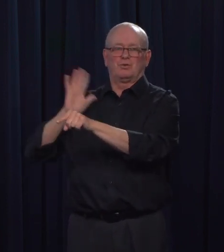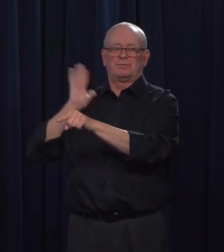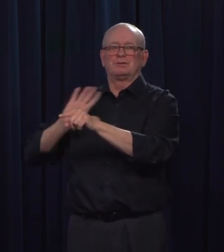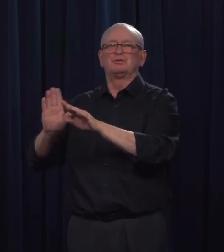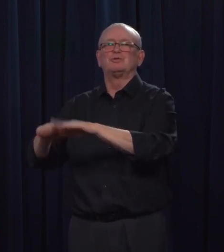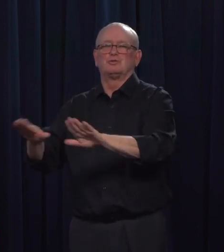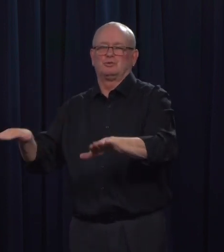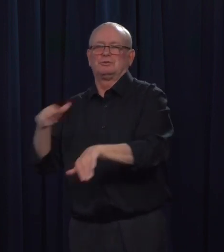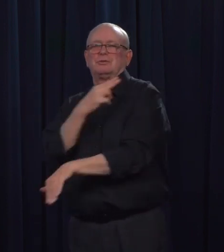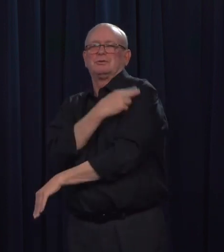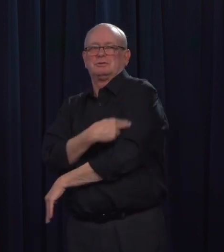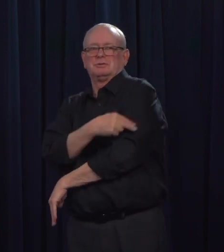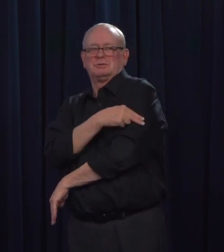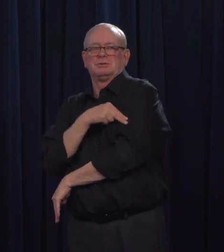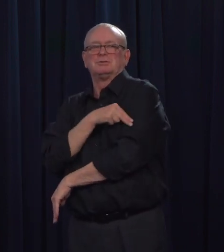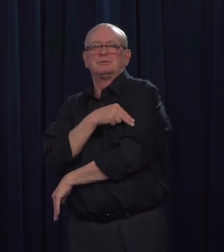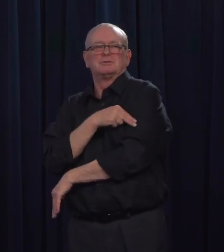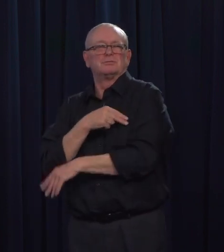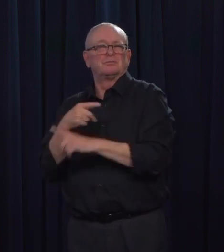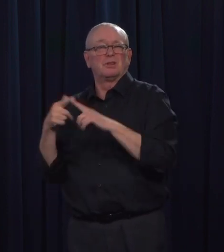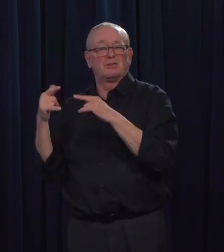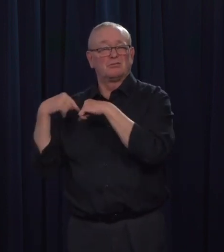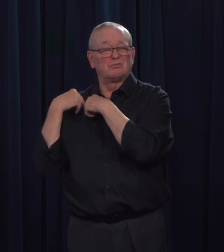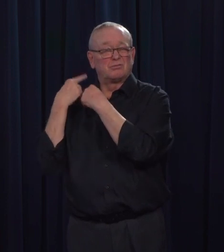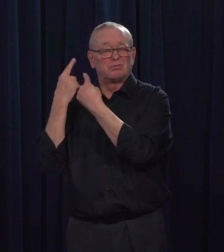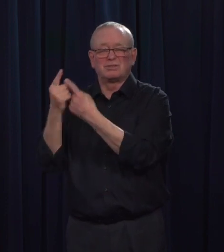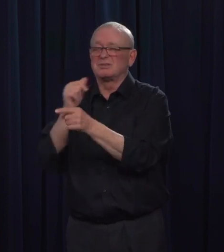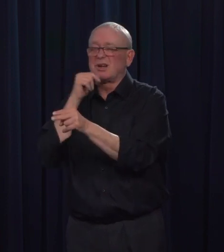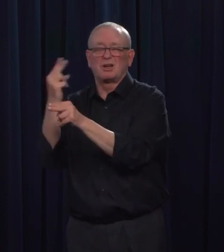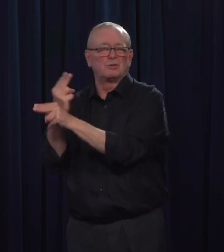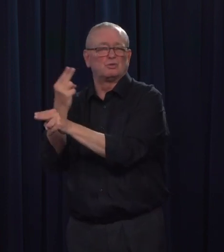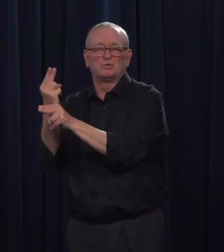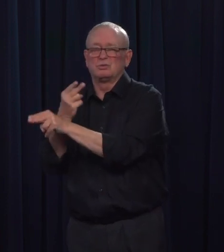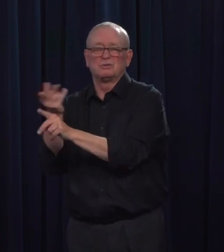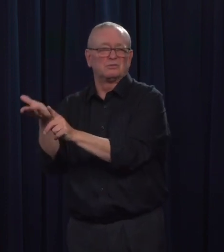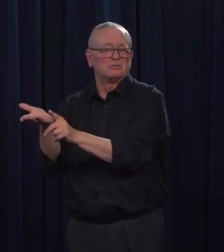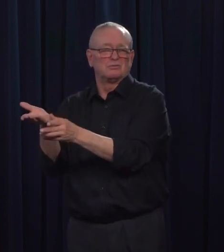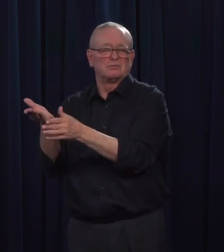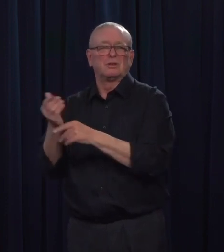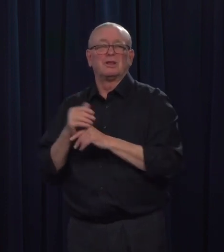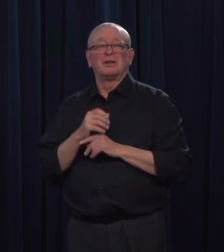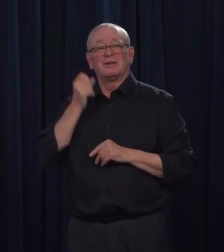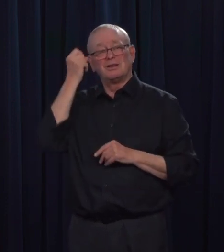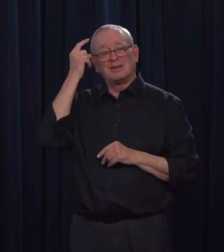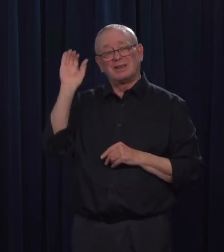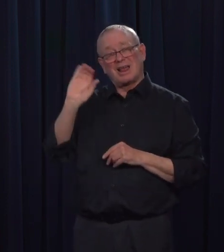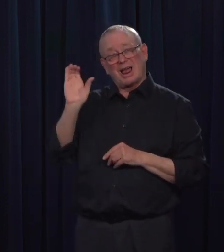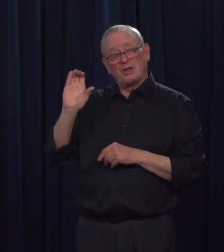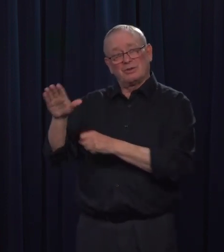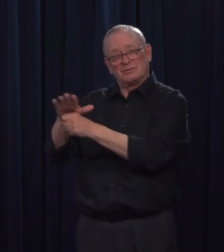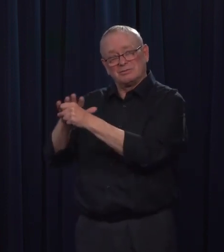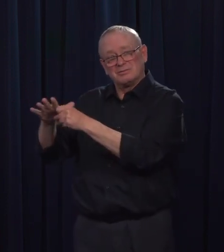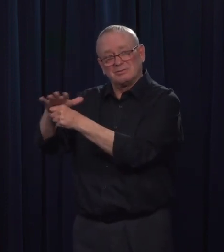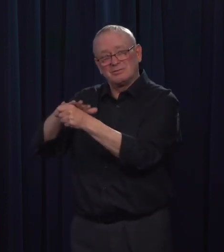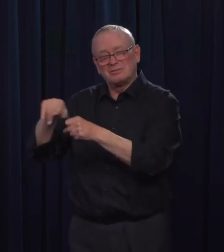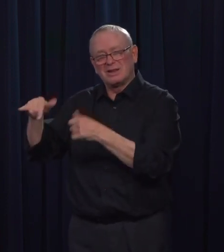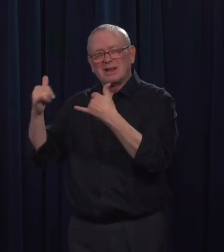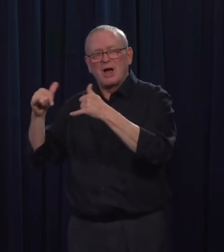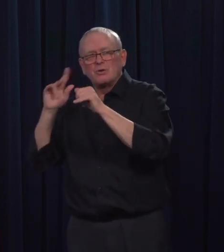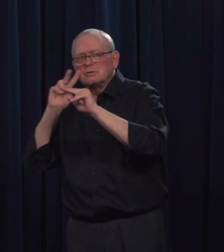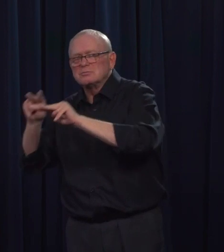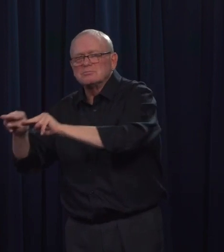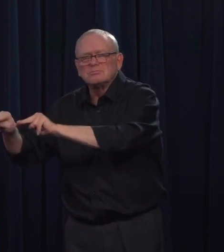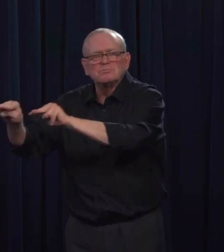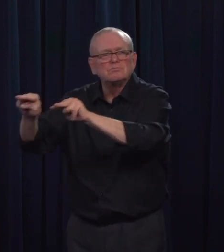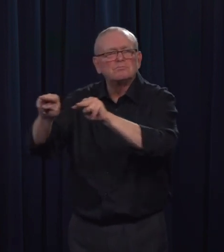And I can certainly get back to you if you'd like to know. But again, the Calgary zone is looking at potential space that could be used for patient